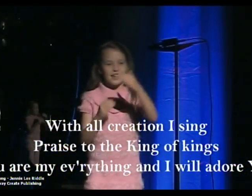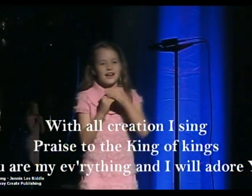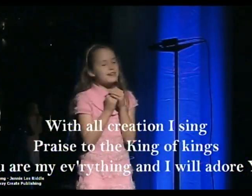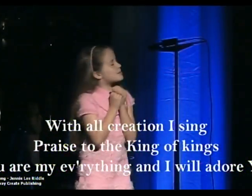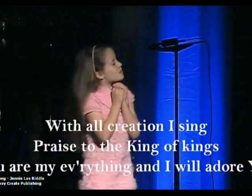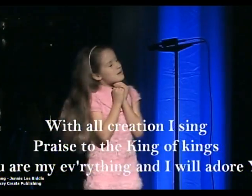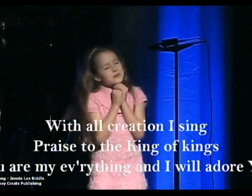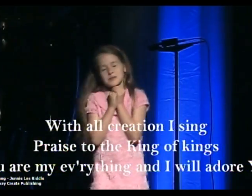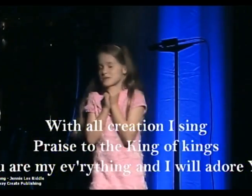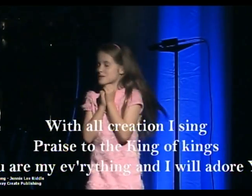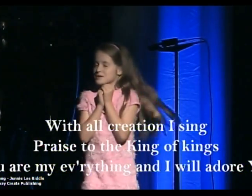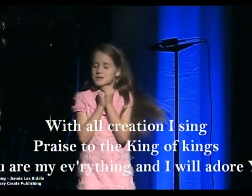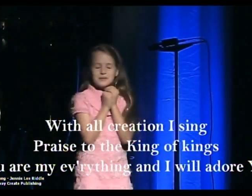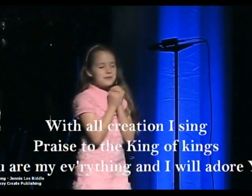adore you